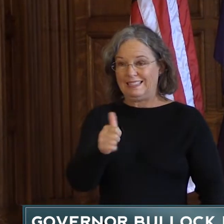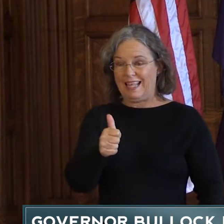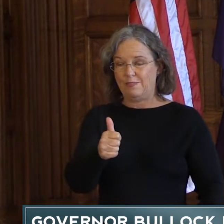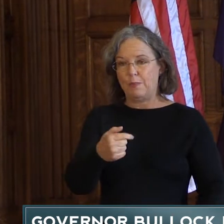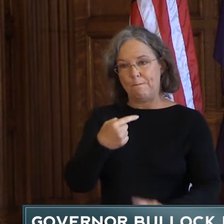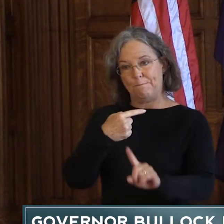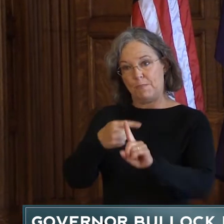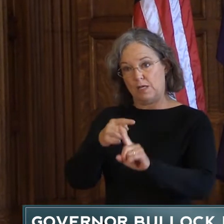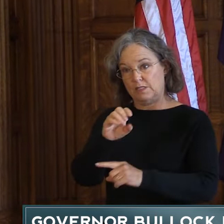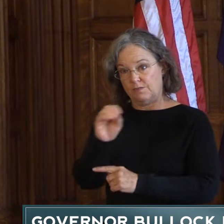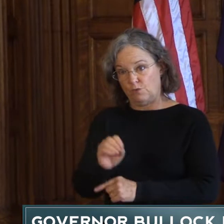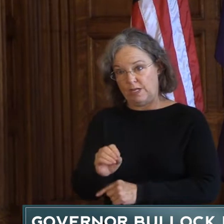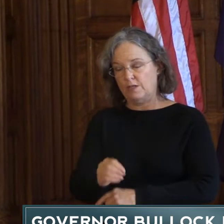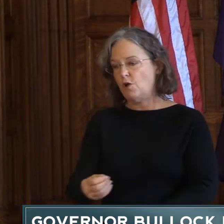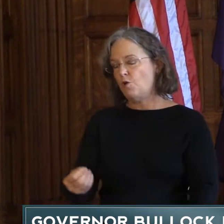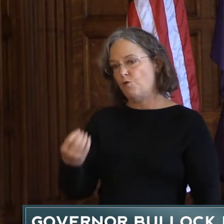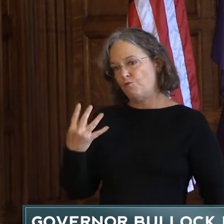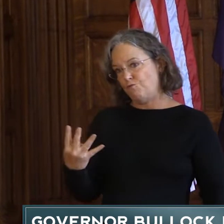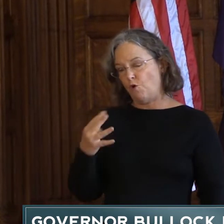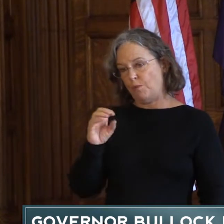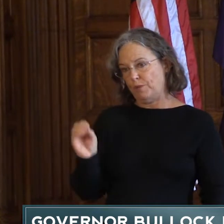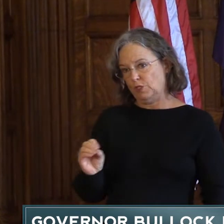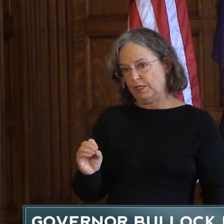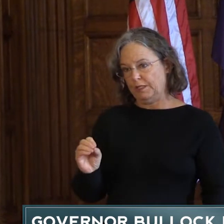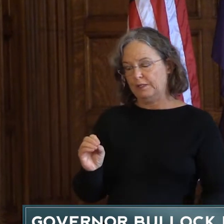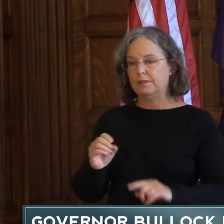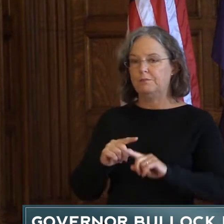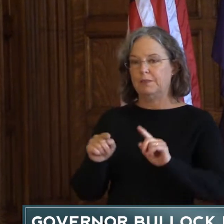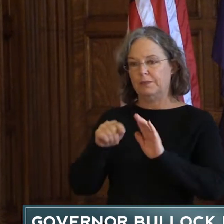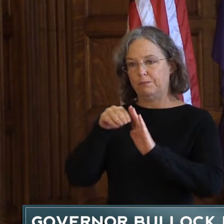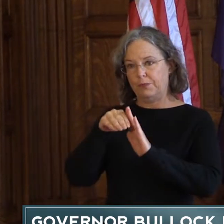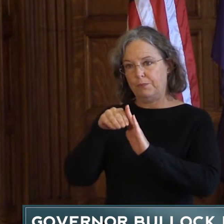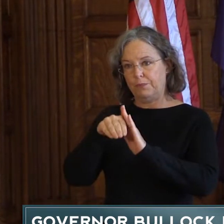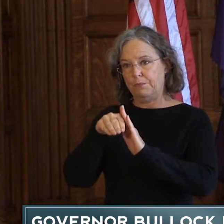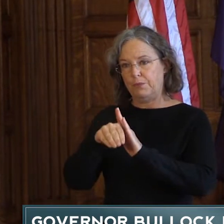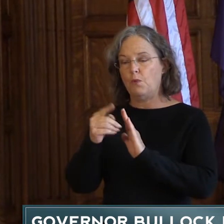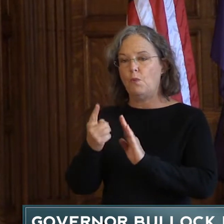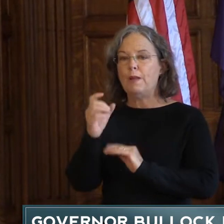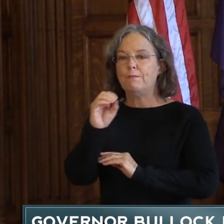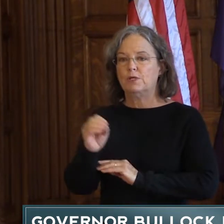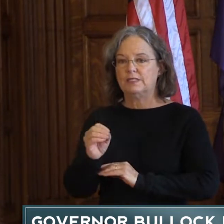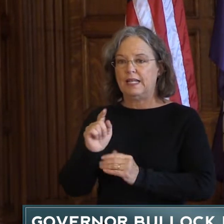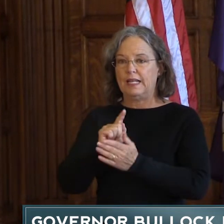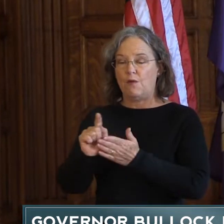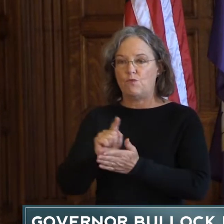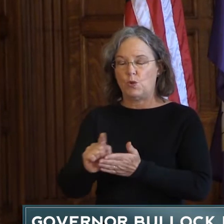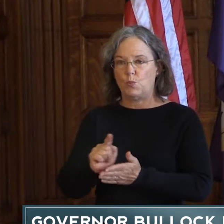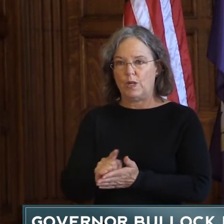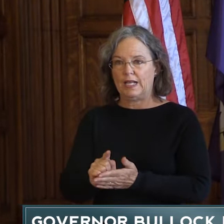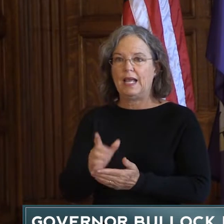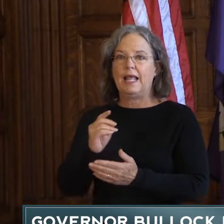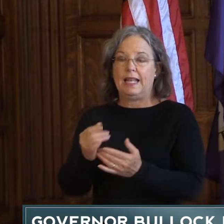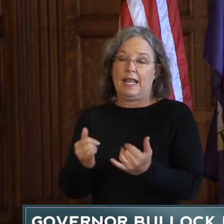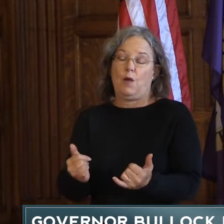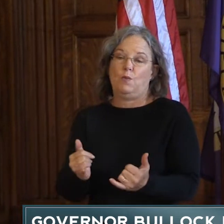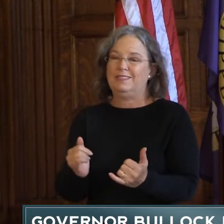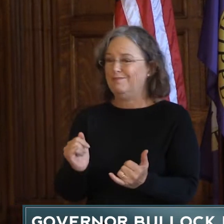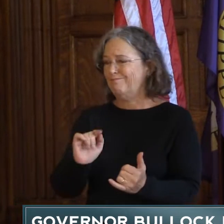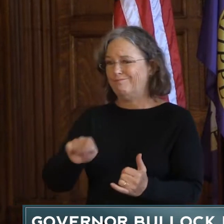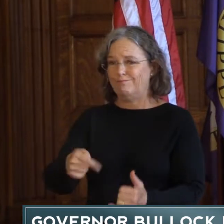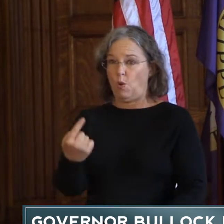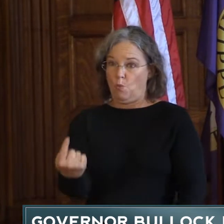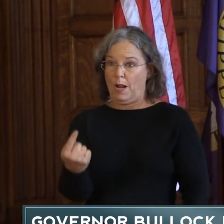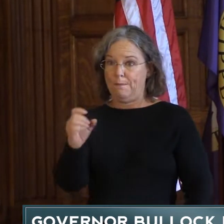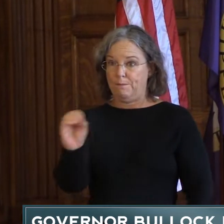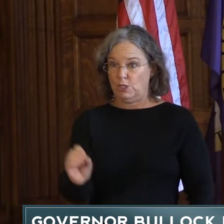was 4%. It's been dropping by 1% in each subsequent week, and it's down to